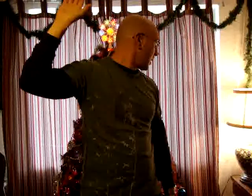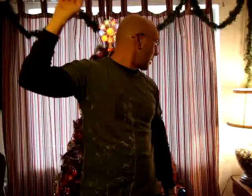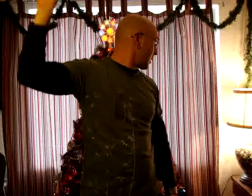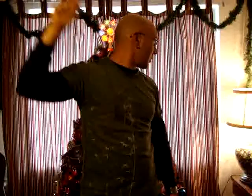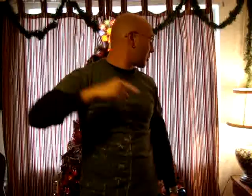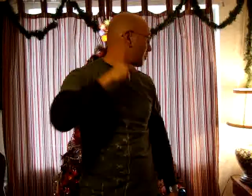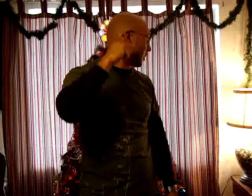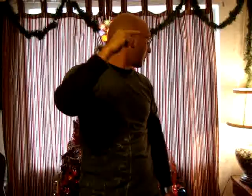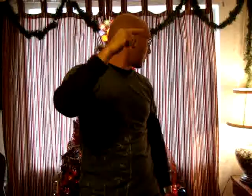He spoke